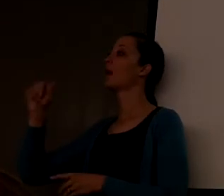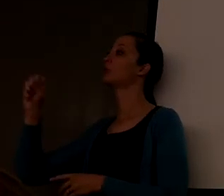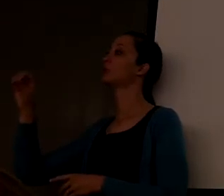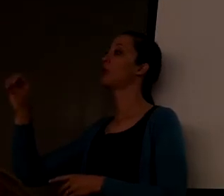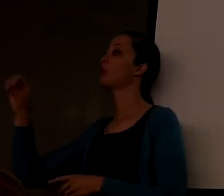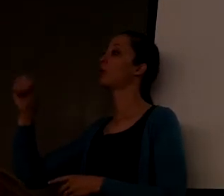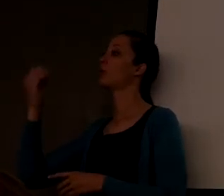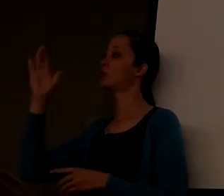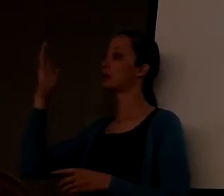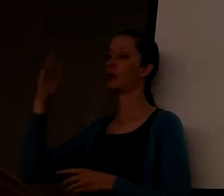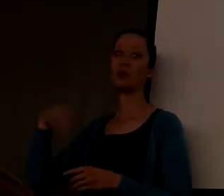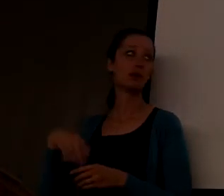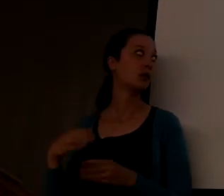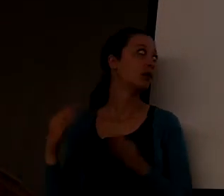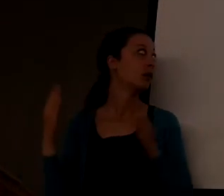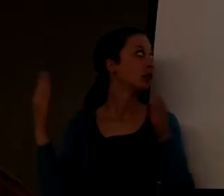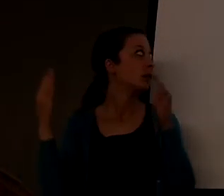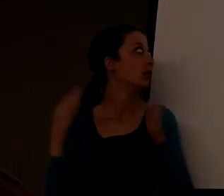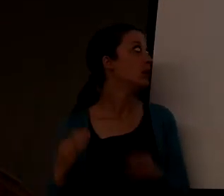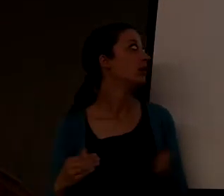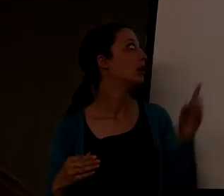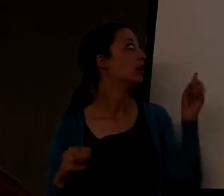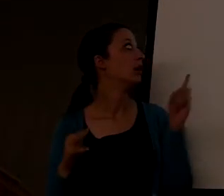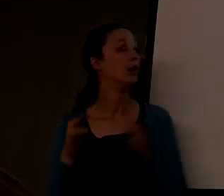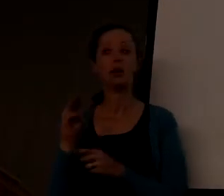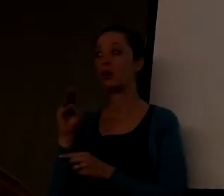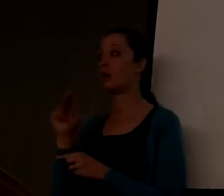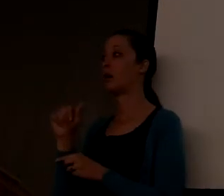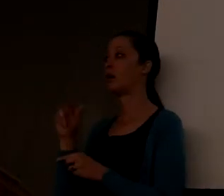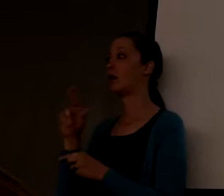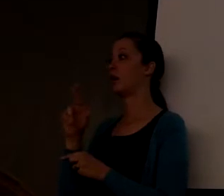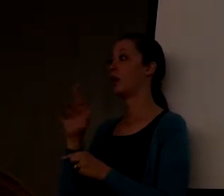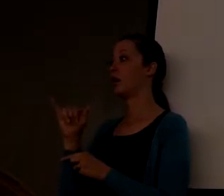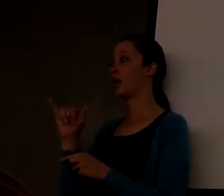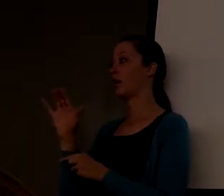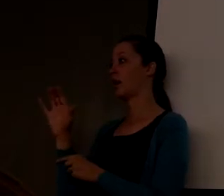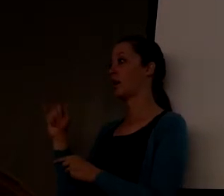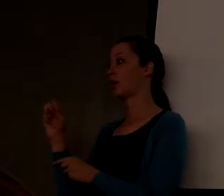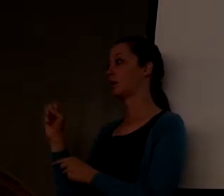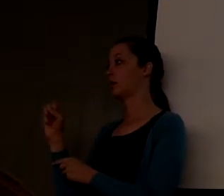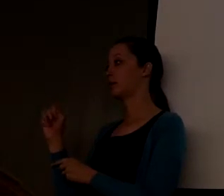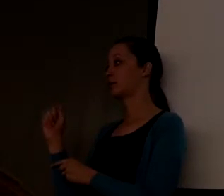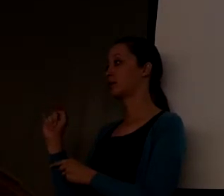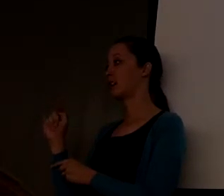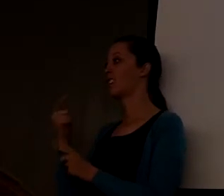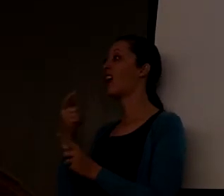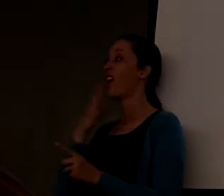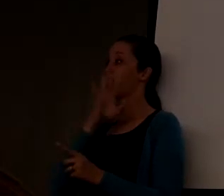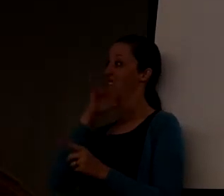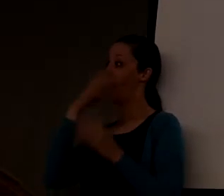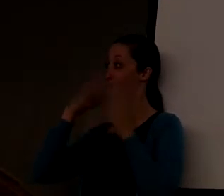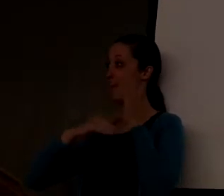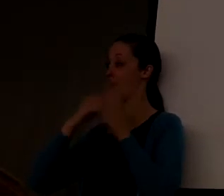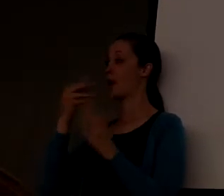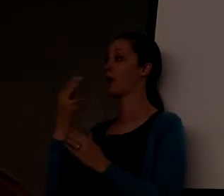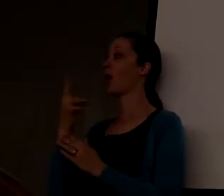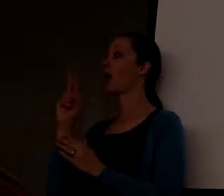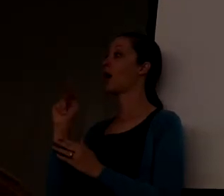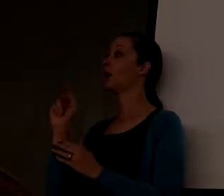This is Mary Cassatt's Mother and Child, and this one's at the Huntington Museum, and it was used